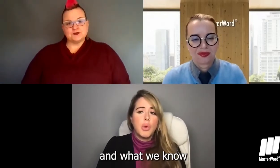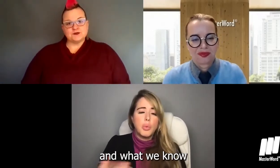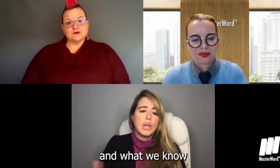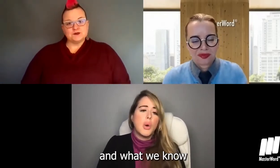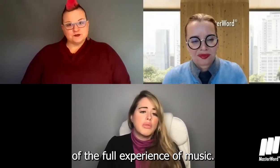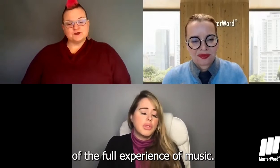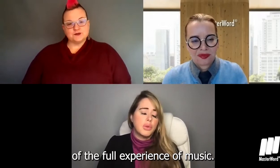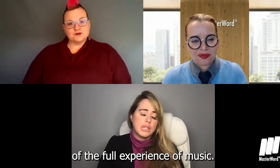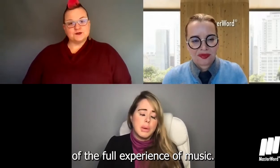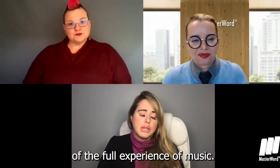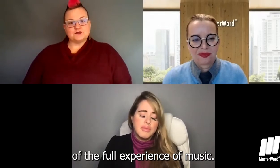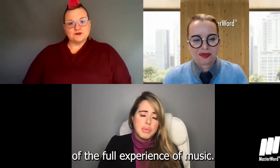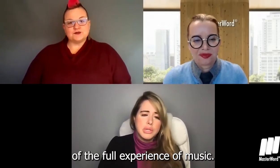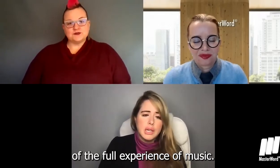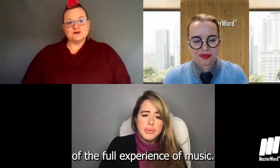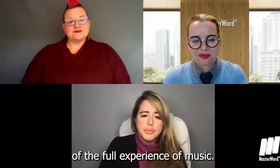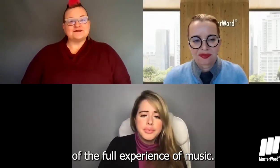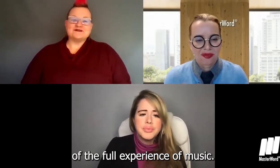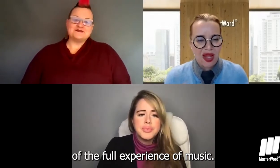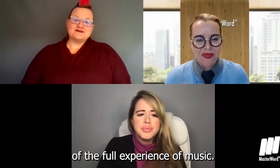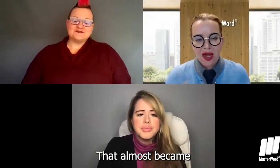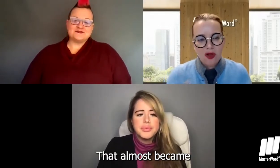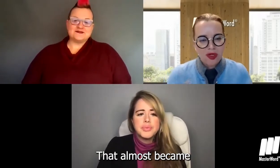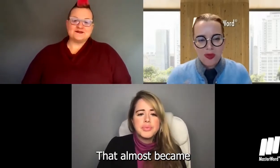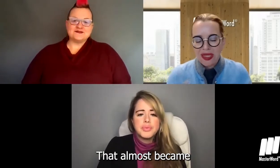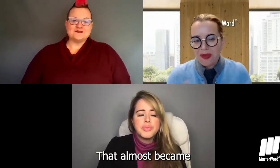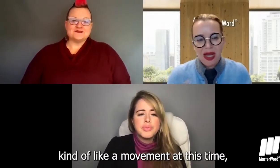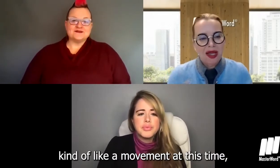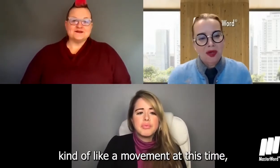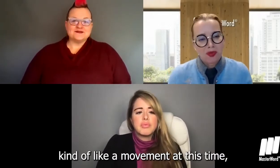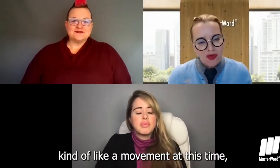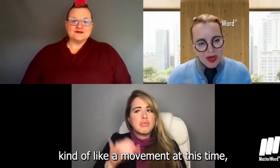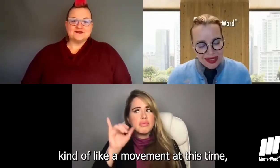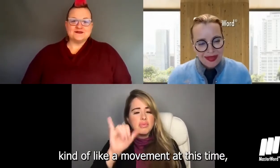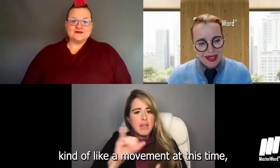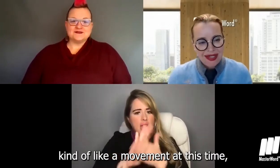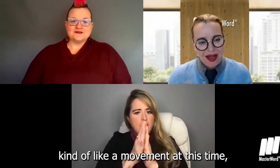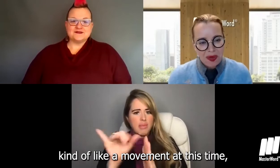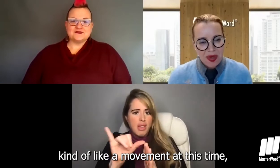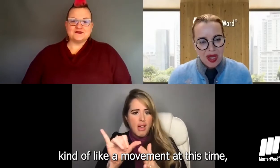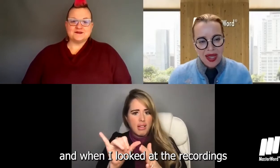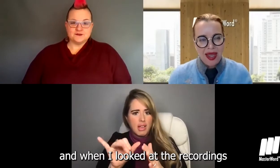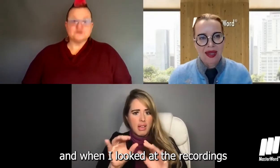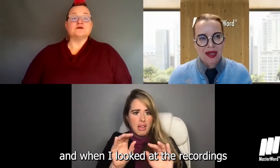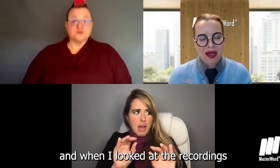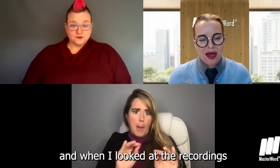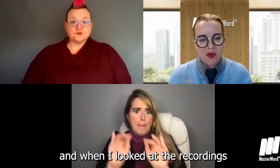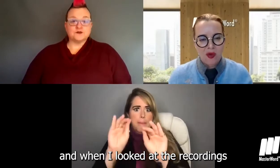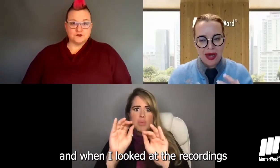what we know of the full experience of music. And that almost became kind of like a movement at this time. And when